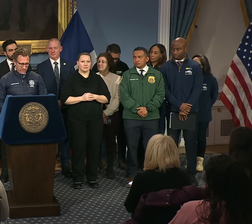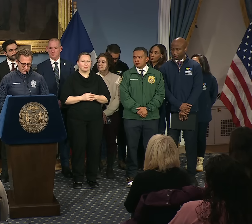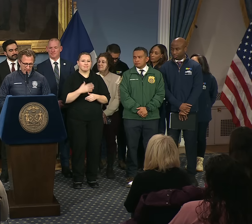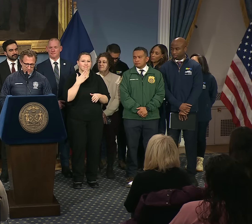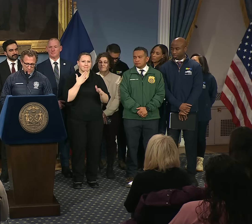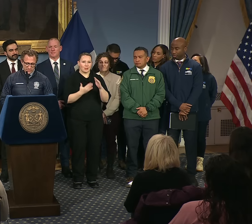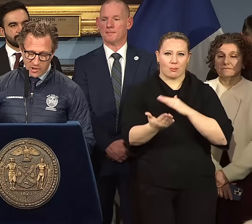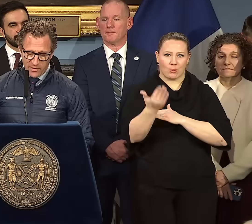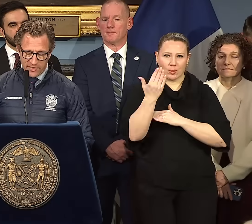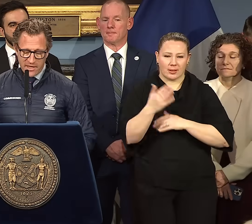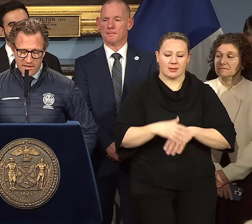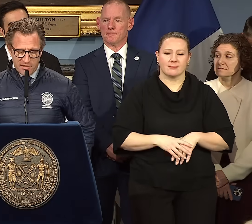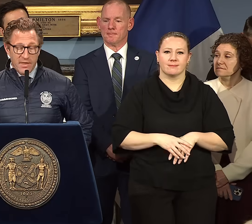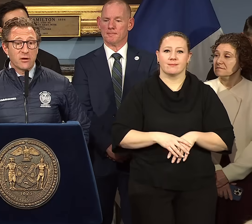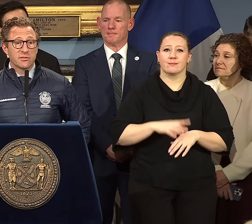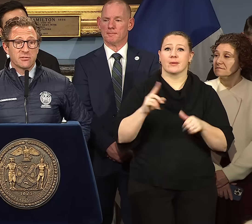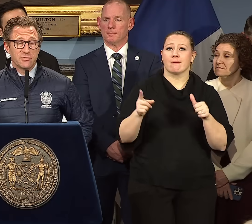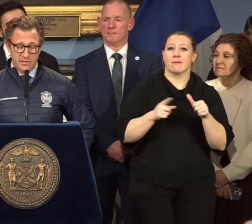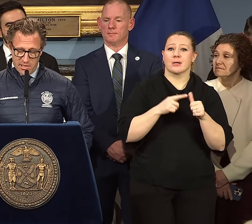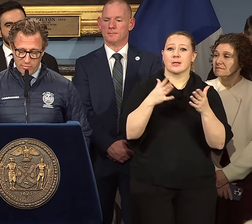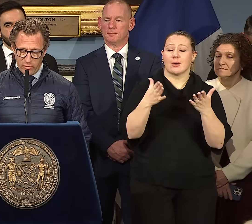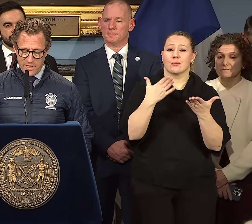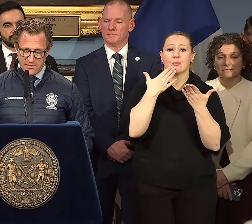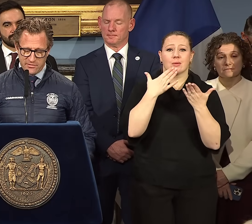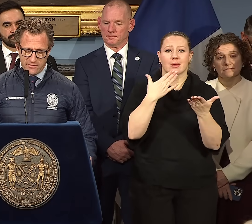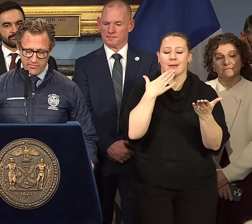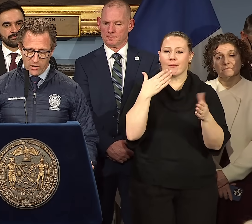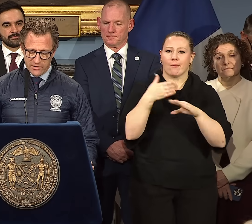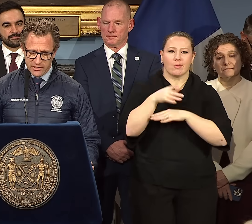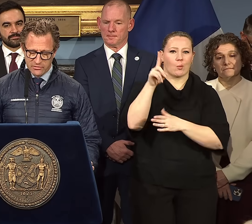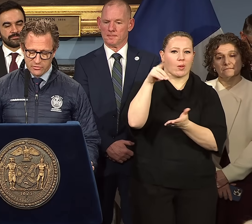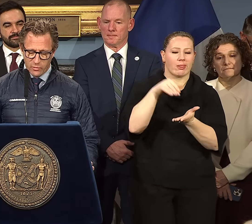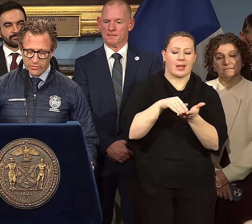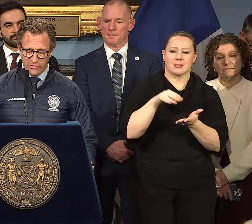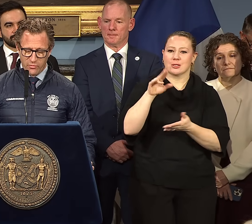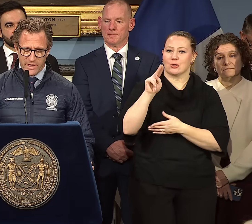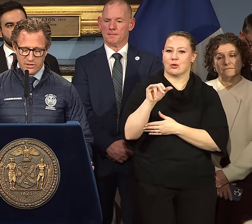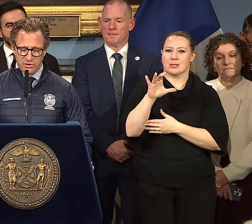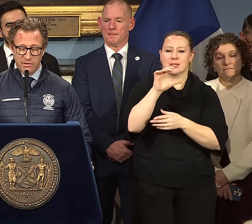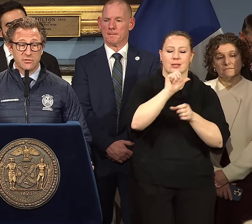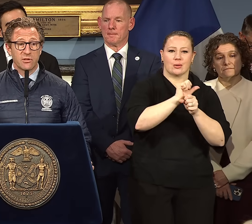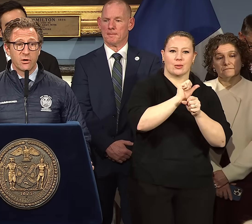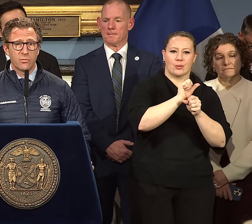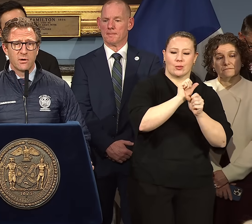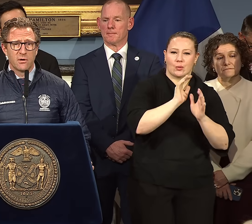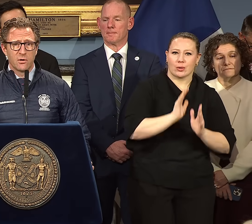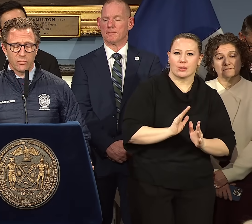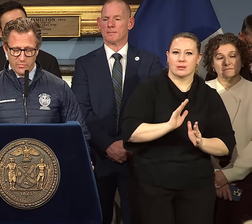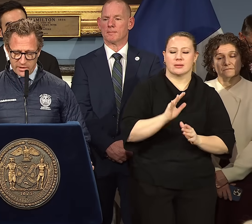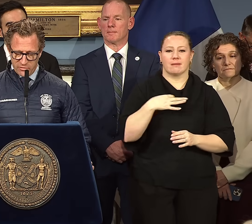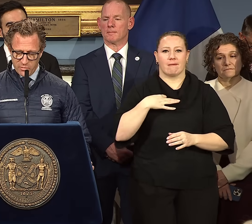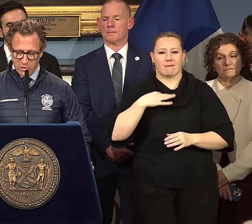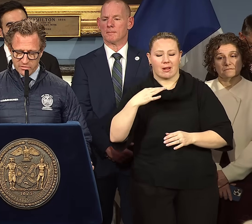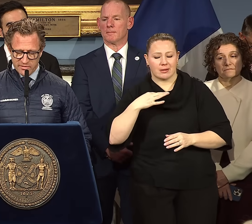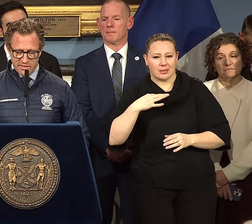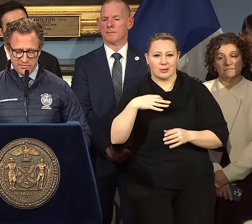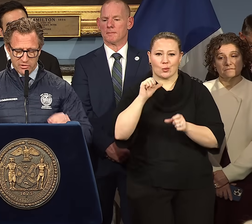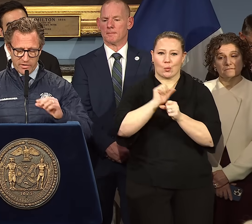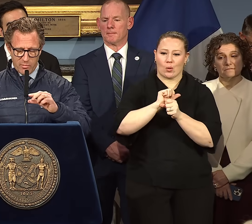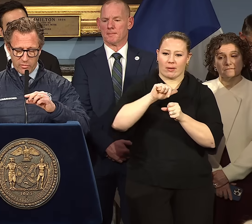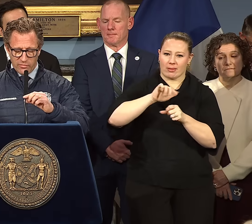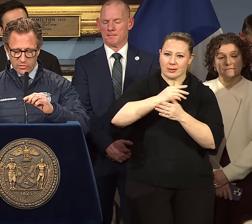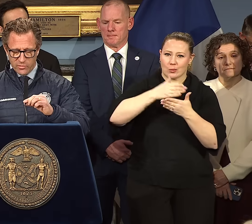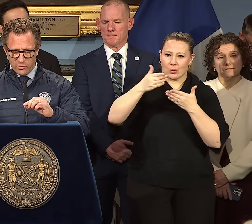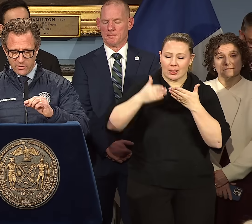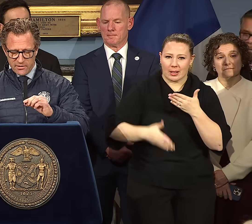Good morning. I just want to start by thanking the thousands of city employees and volunteers who worked through this weekend shoveling snow, responding to emergencies,